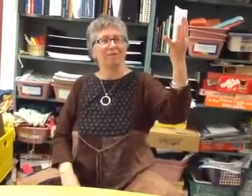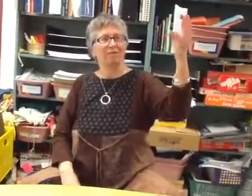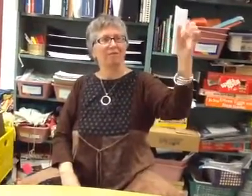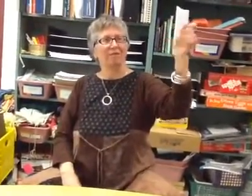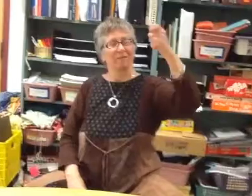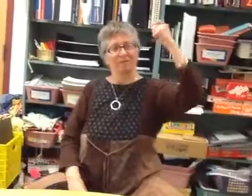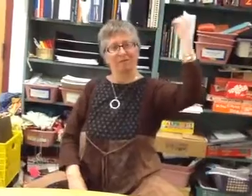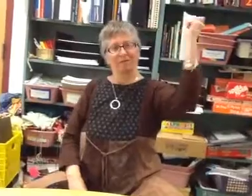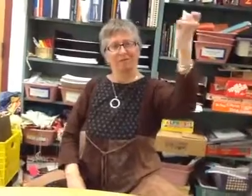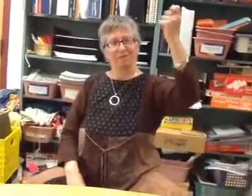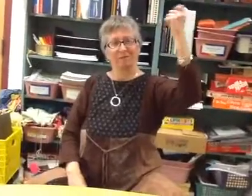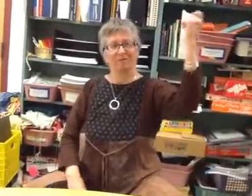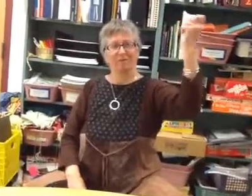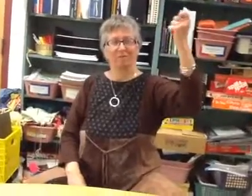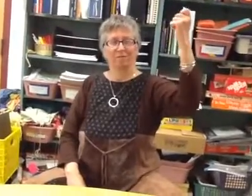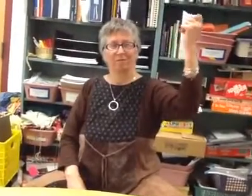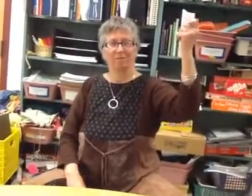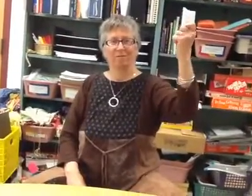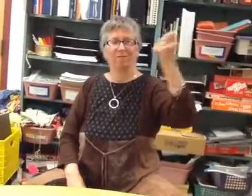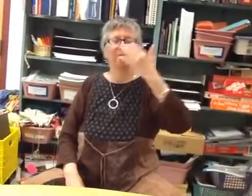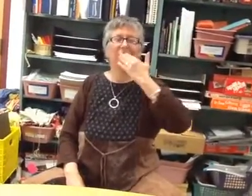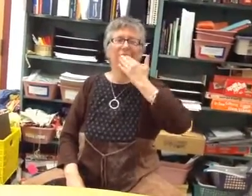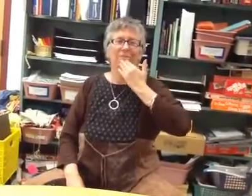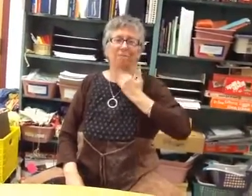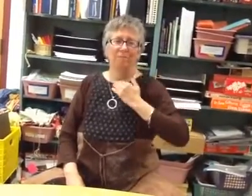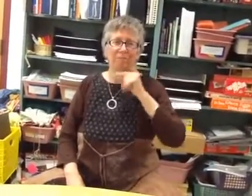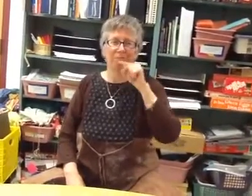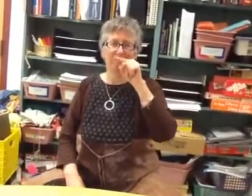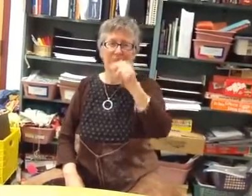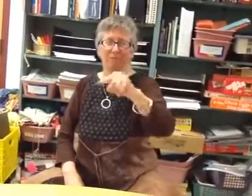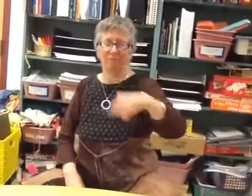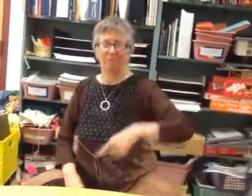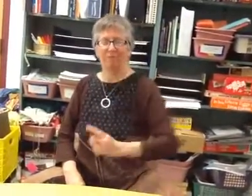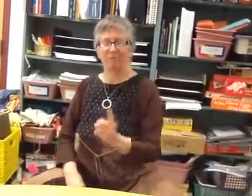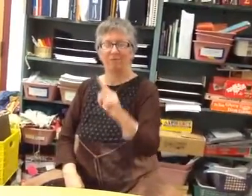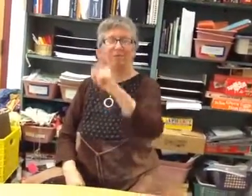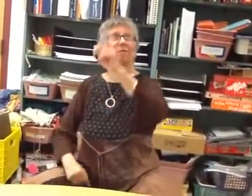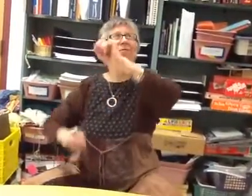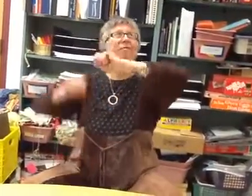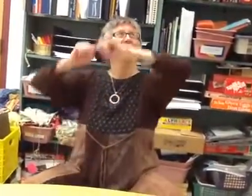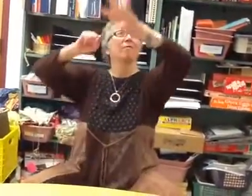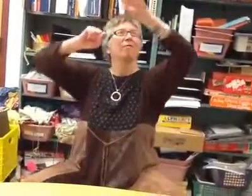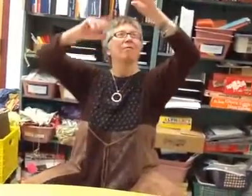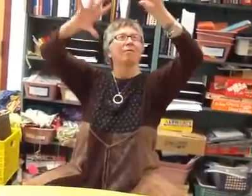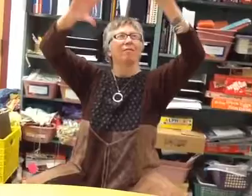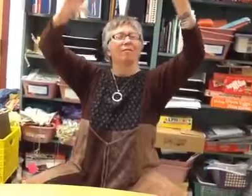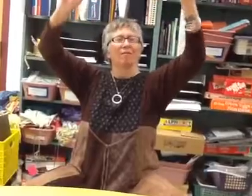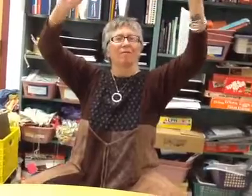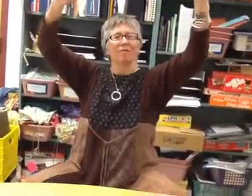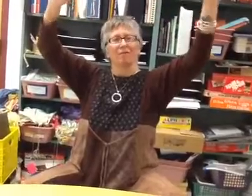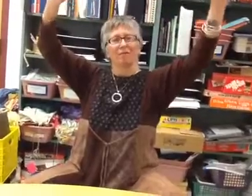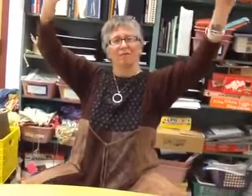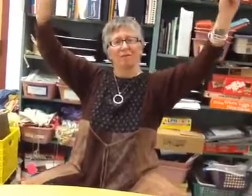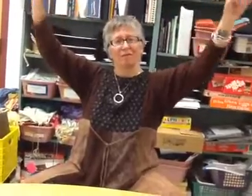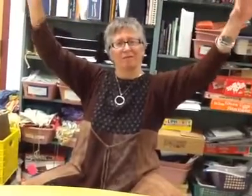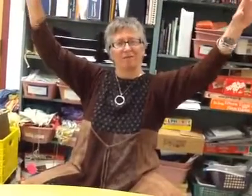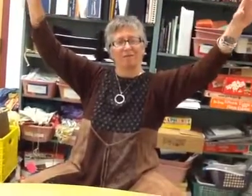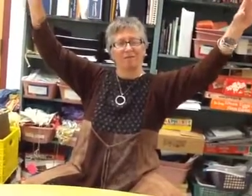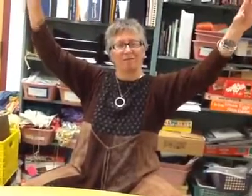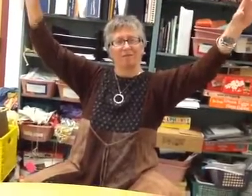July. 'Cause baby, you're a firework. Come on, show 'em what